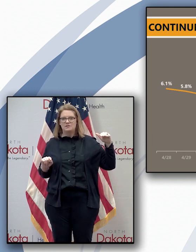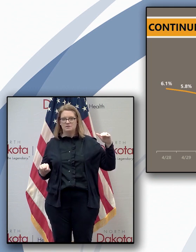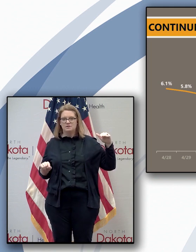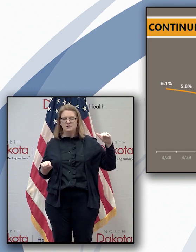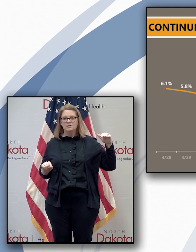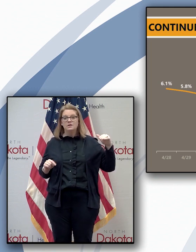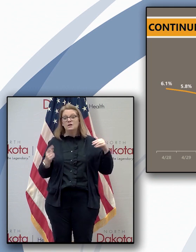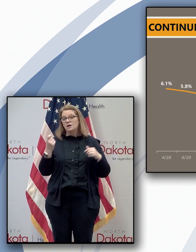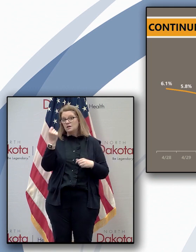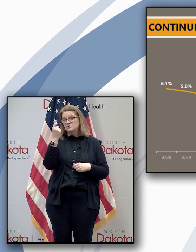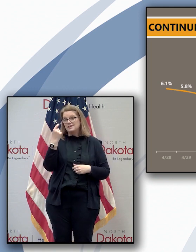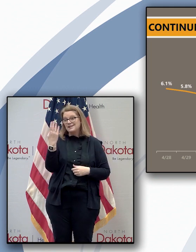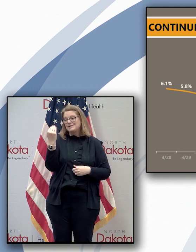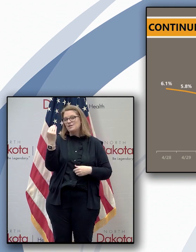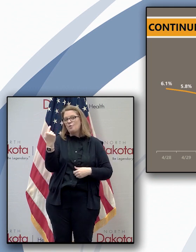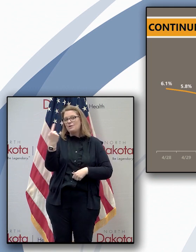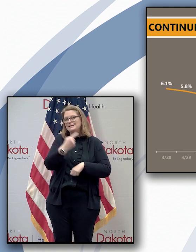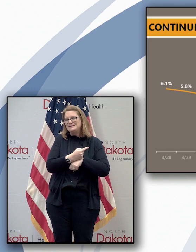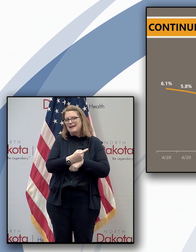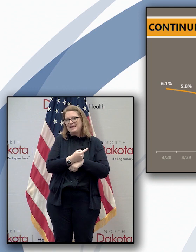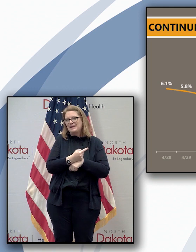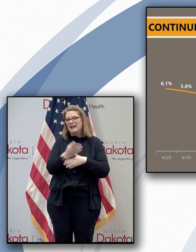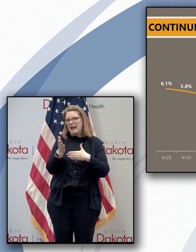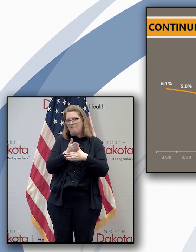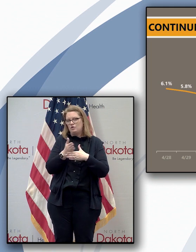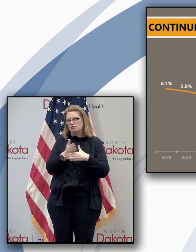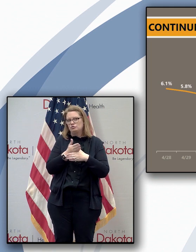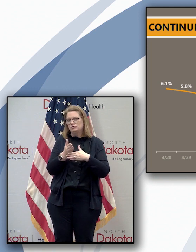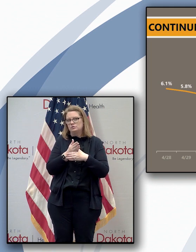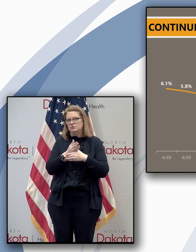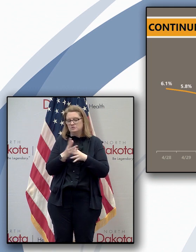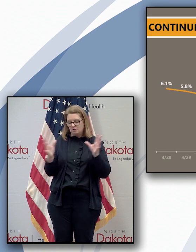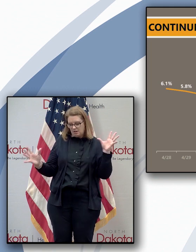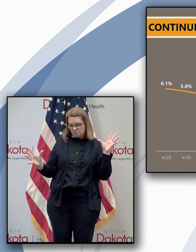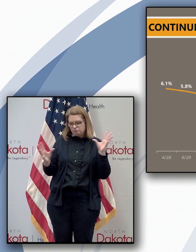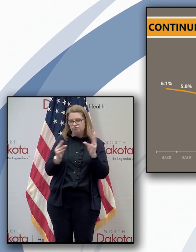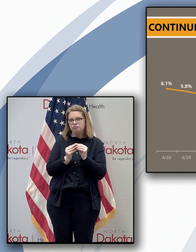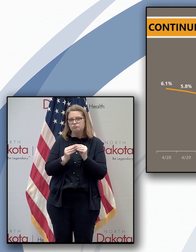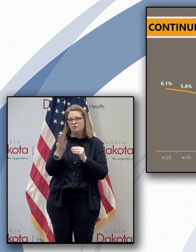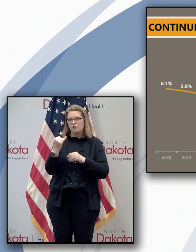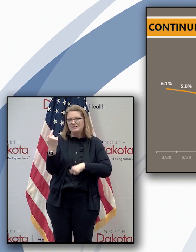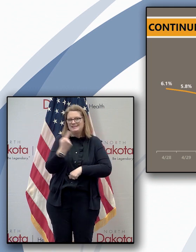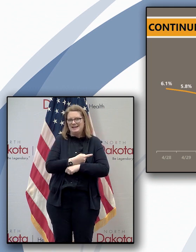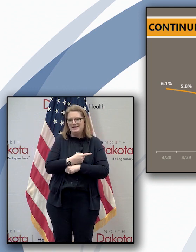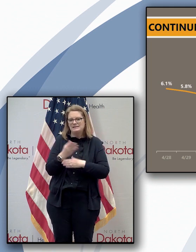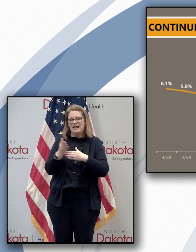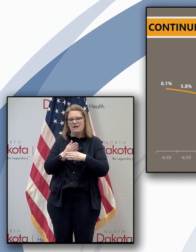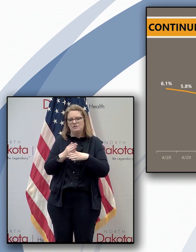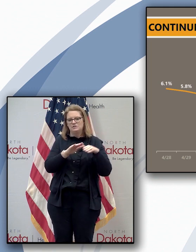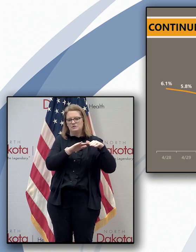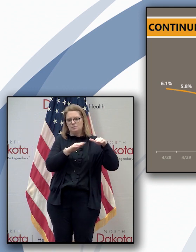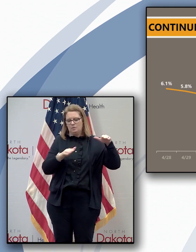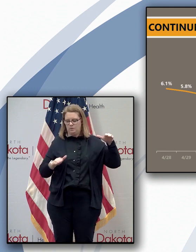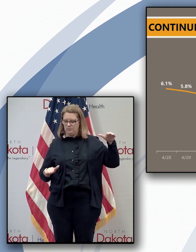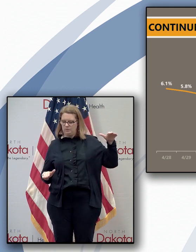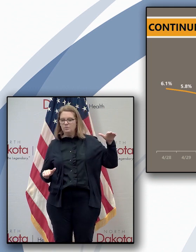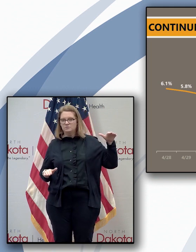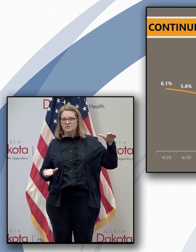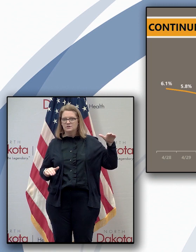of the 14-day rolling average, and it's again shows a great decline, and with